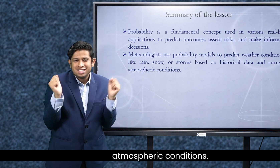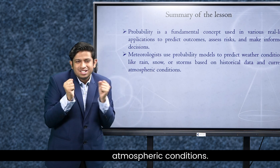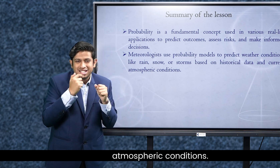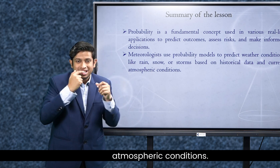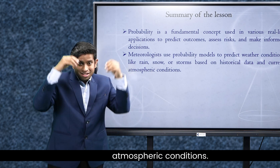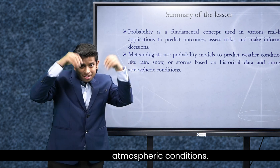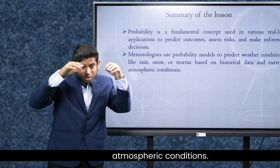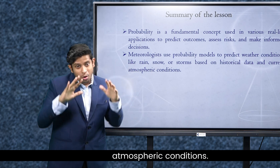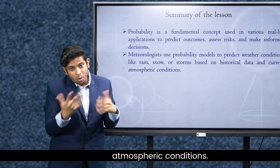atmospheric conditions.